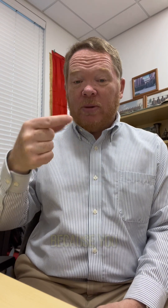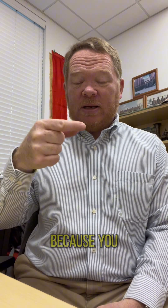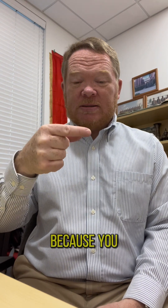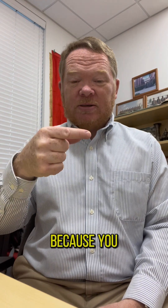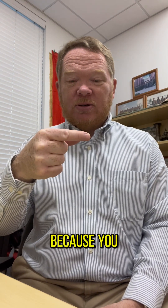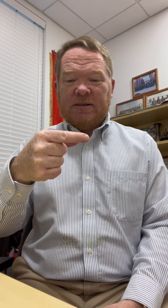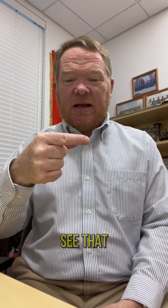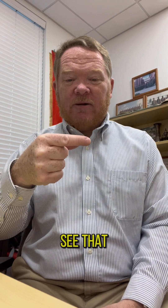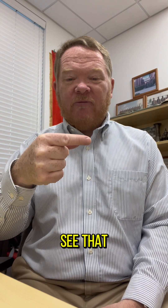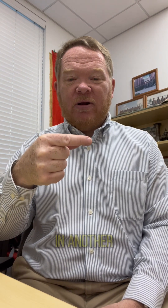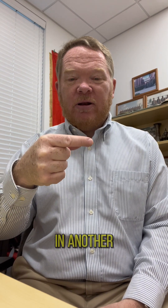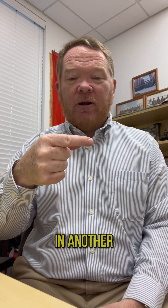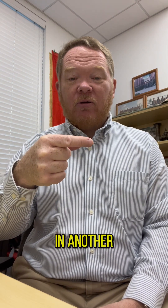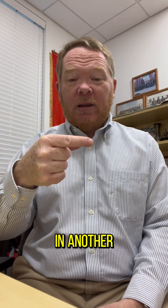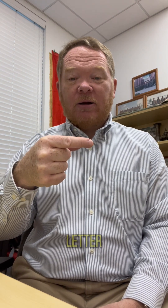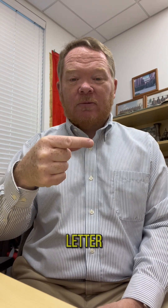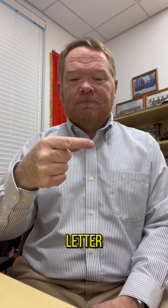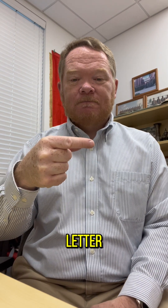because you're going to see that in another letter.